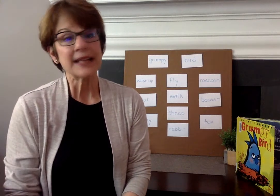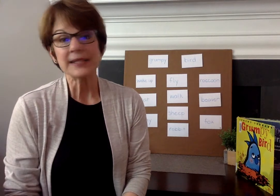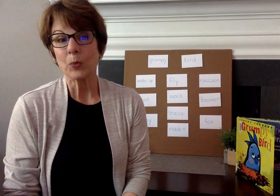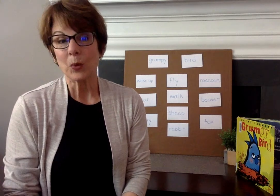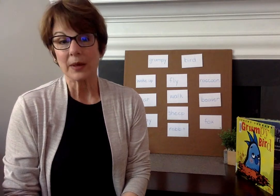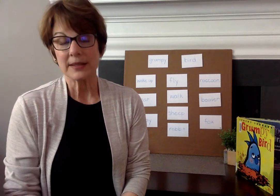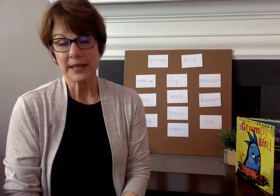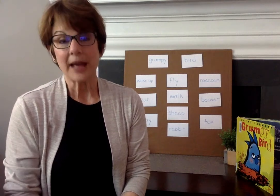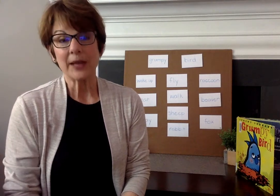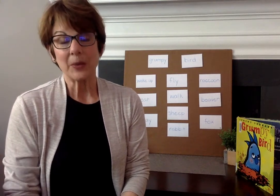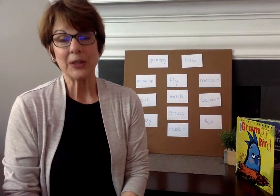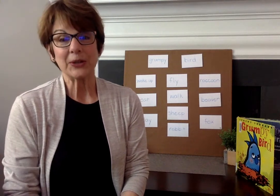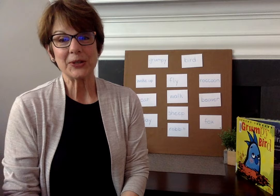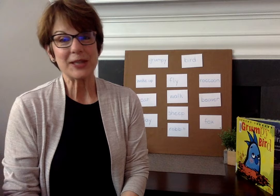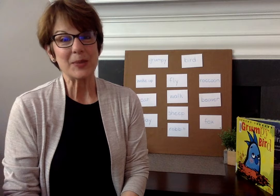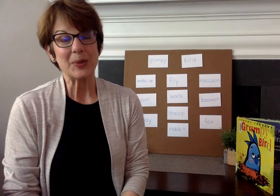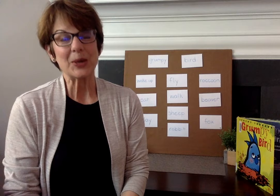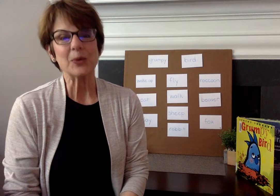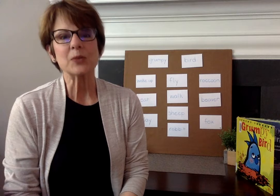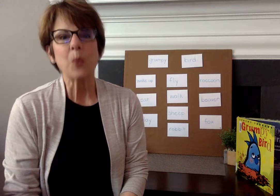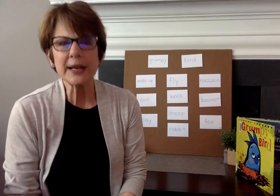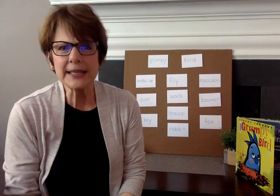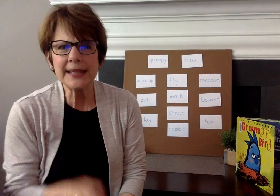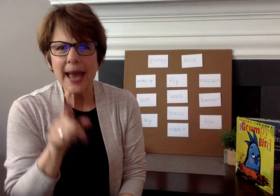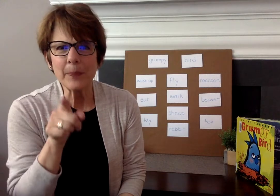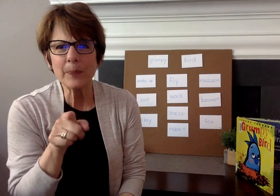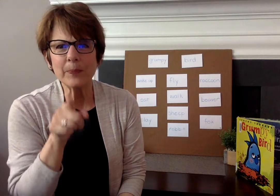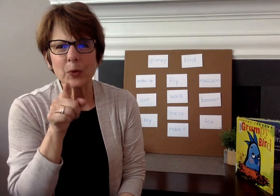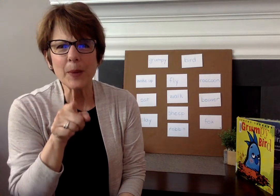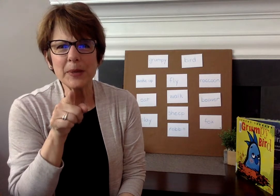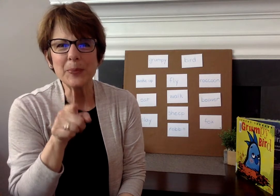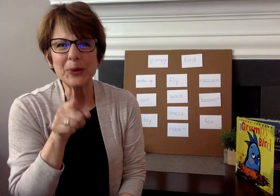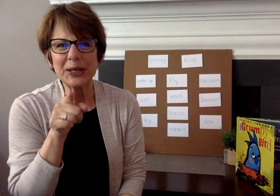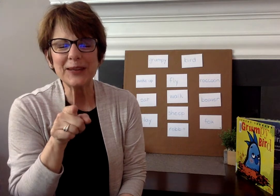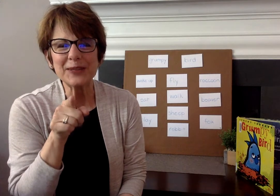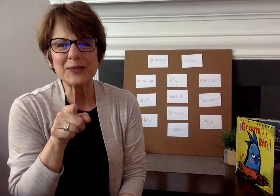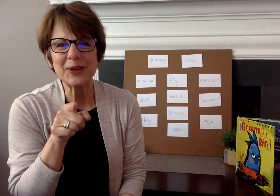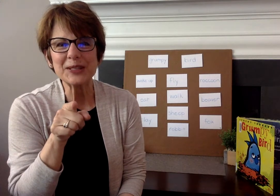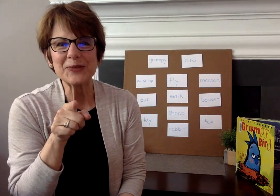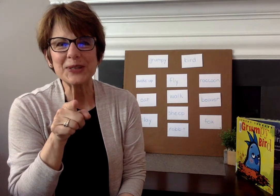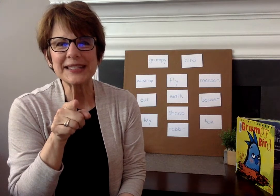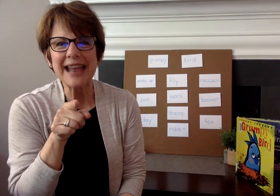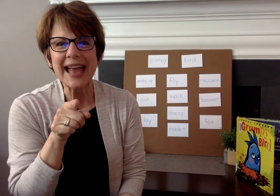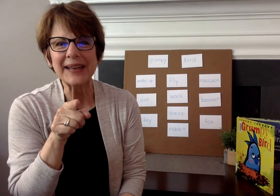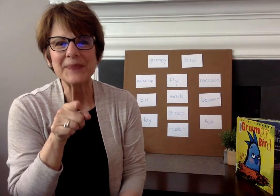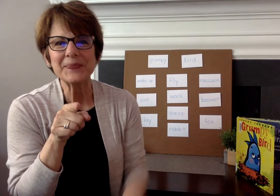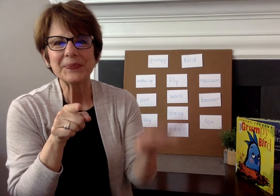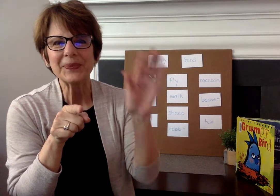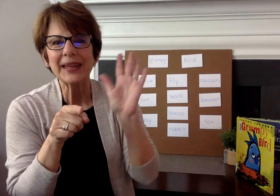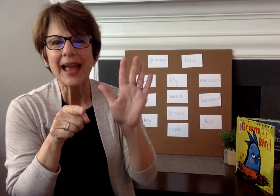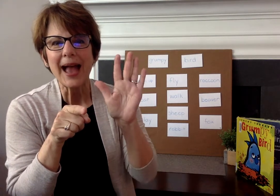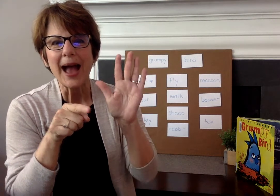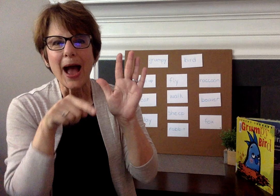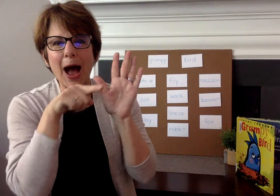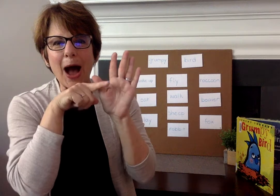last sign that we learned in the book was, what did that grumpy bird give his friends for a snack?